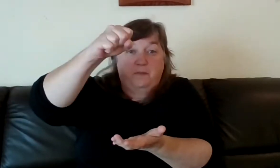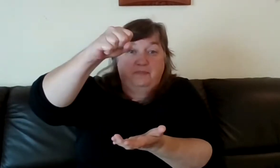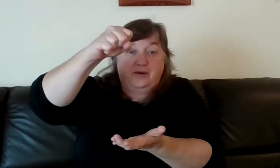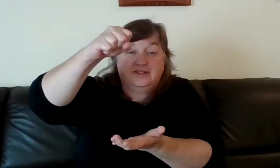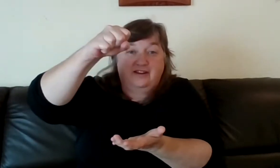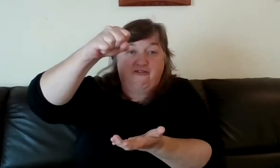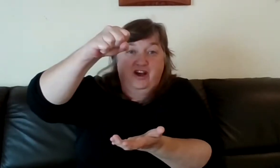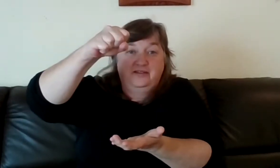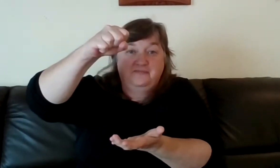That one's kind of fun.